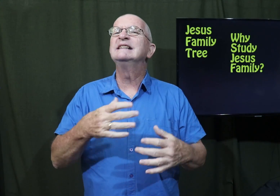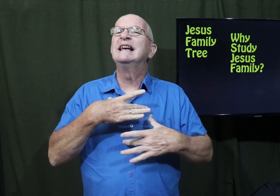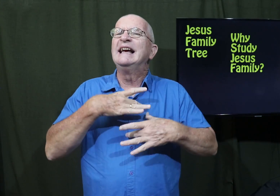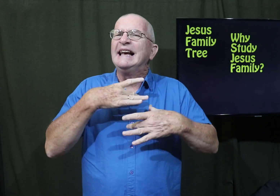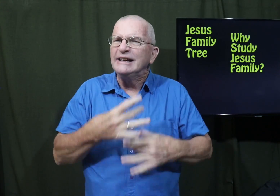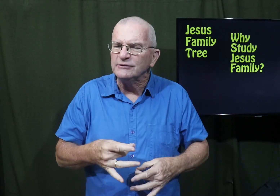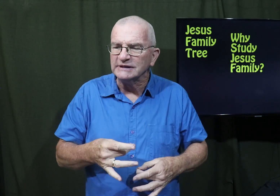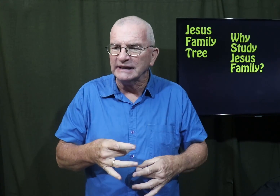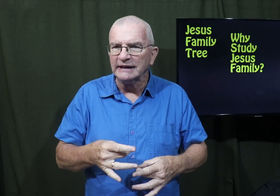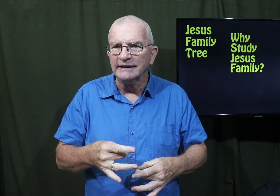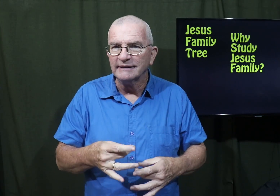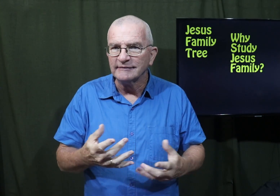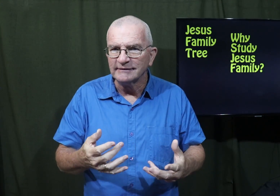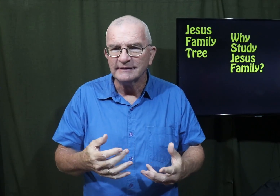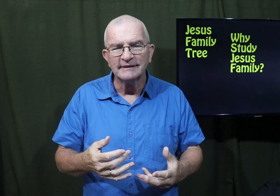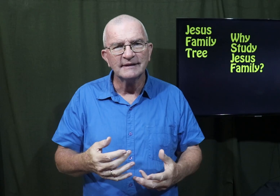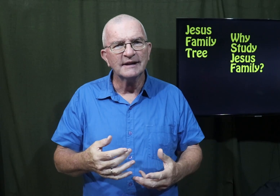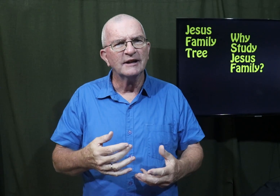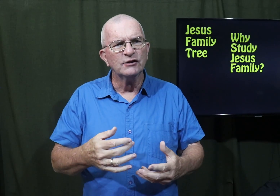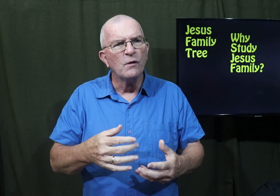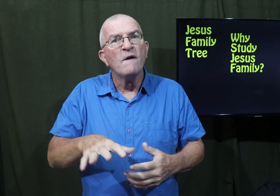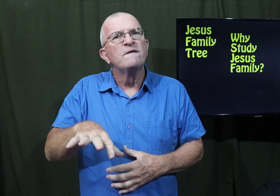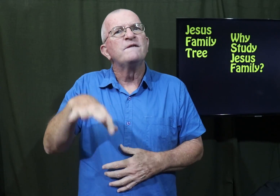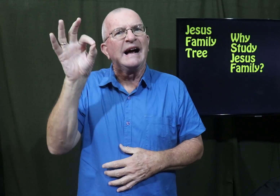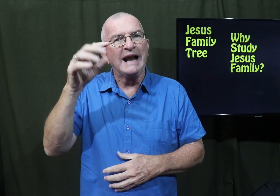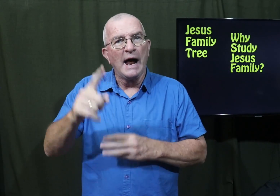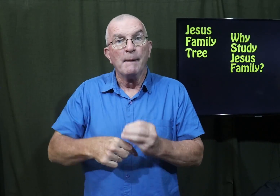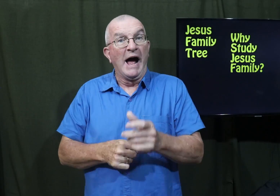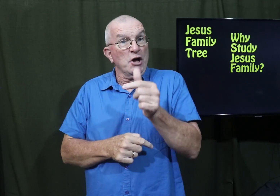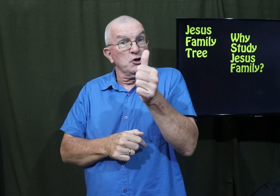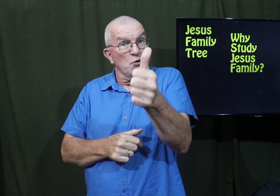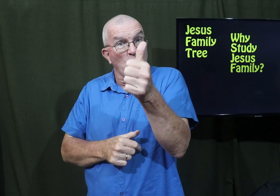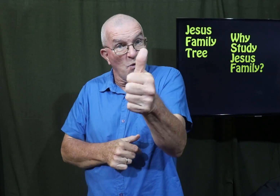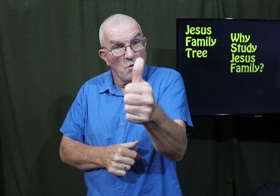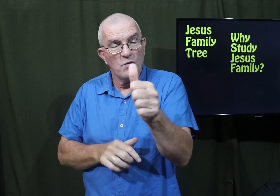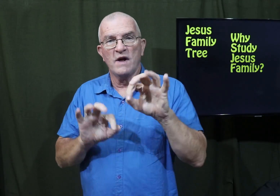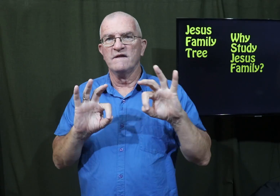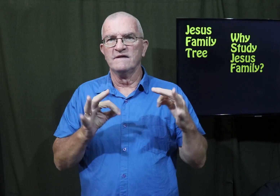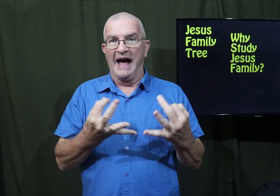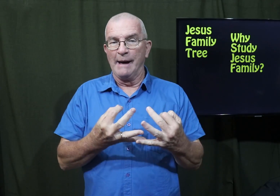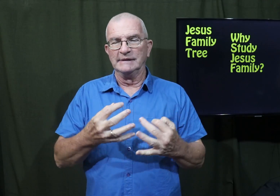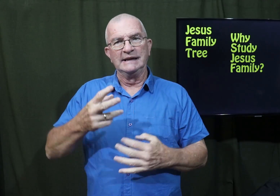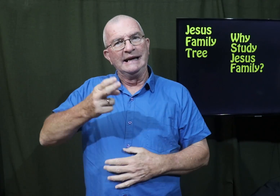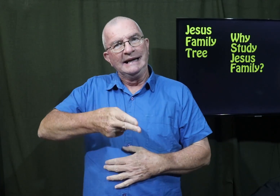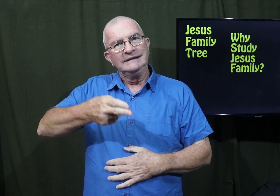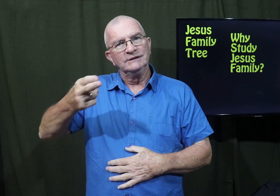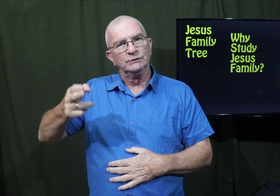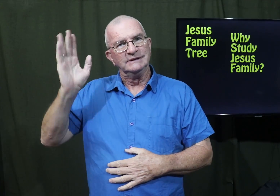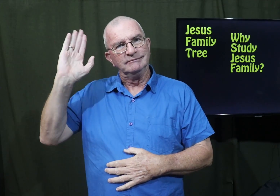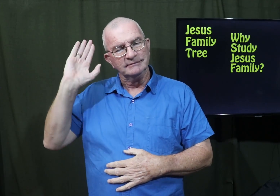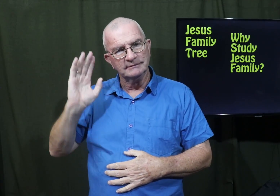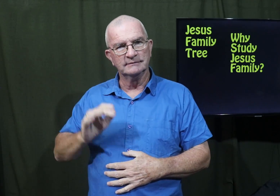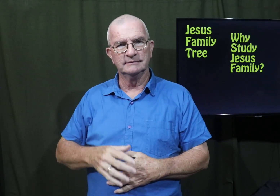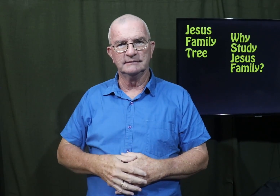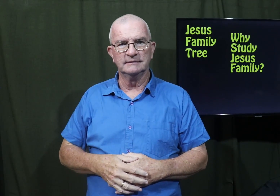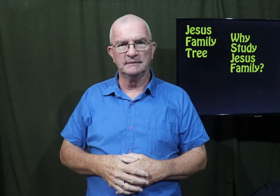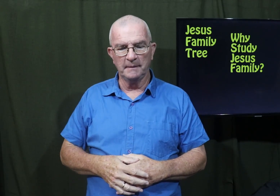so it's interesting to find out about your own family the family history